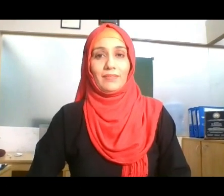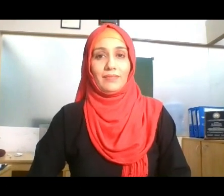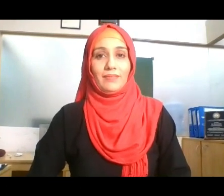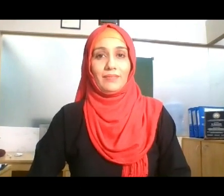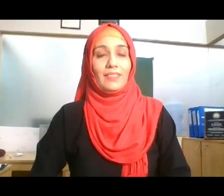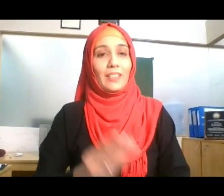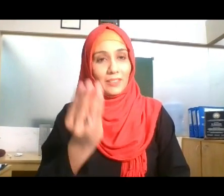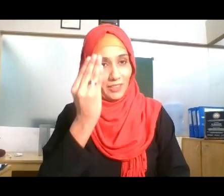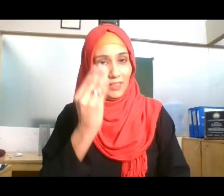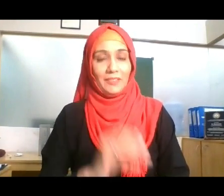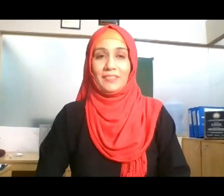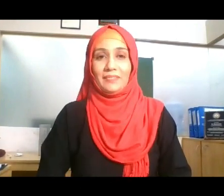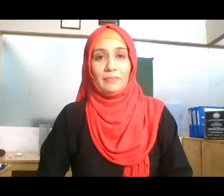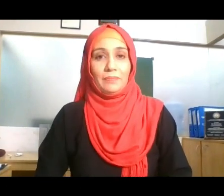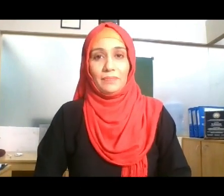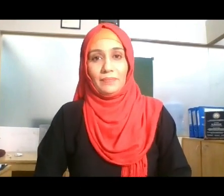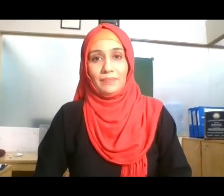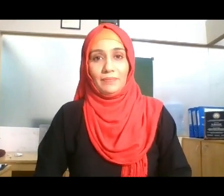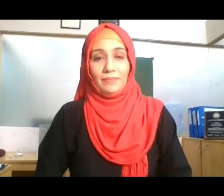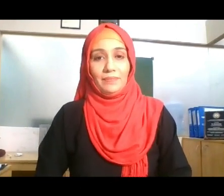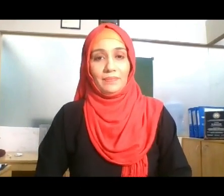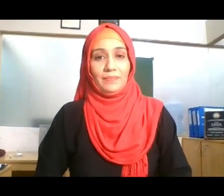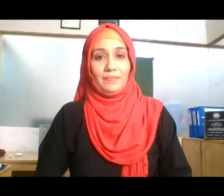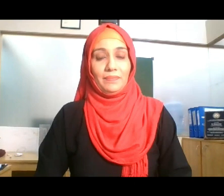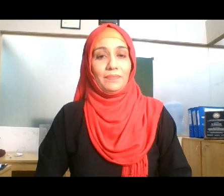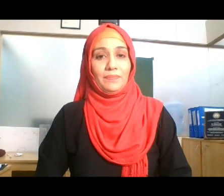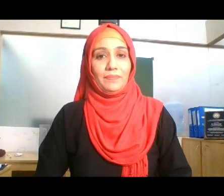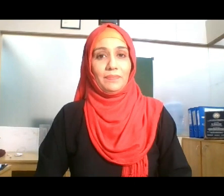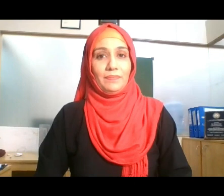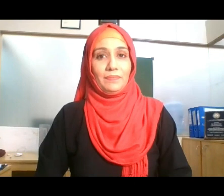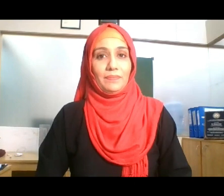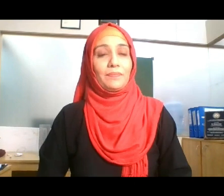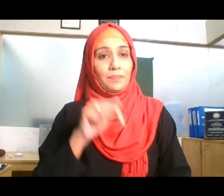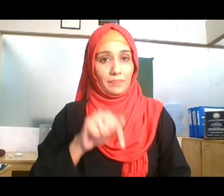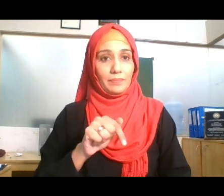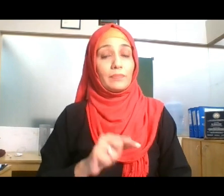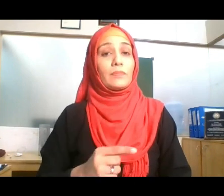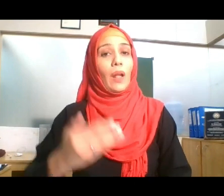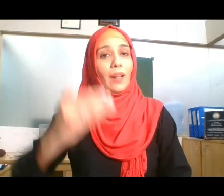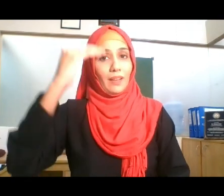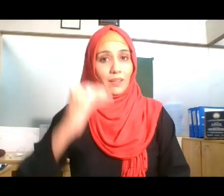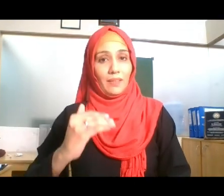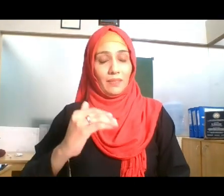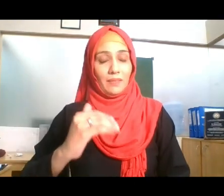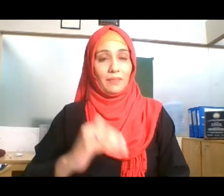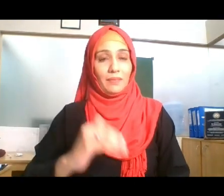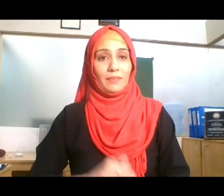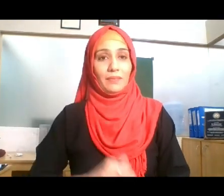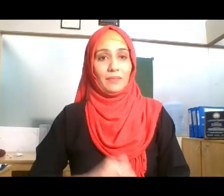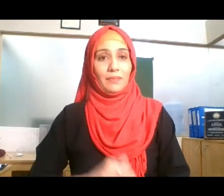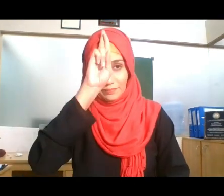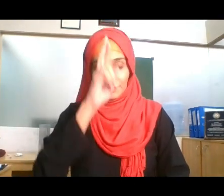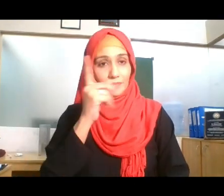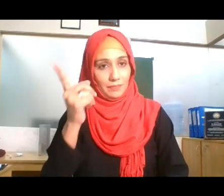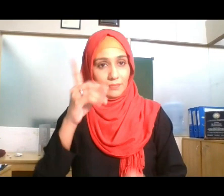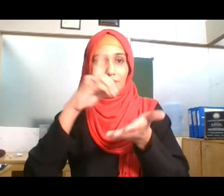Thank you, Monica. With that, we are now going to move to Richard Geary. I'd like